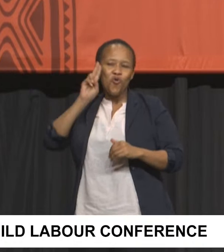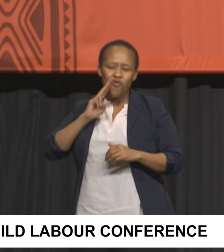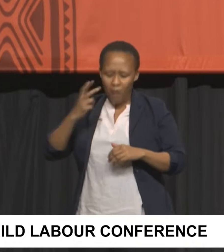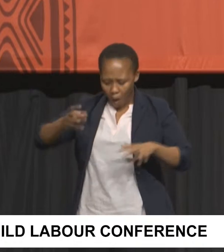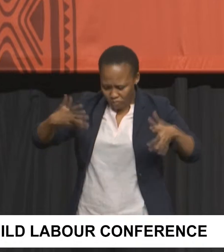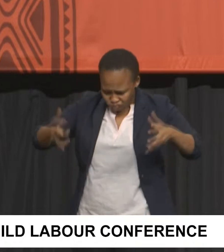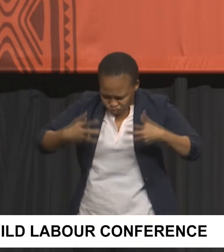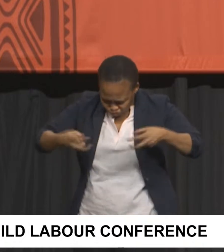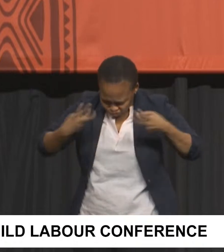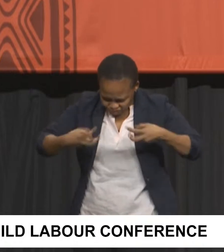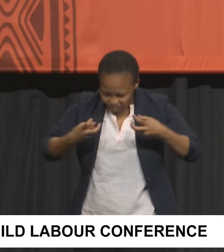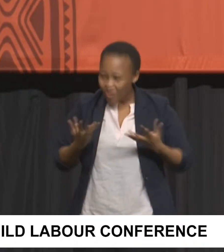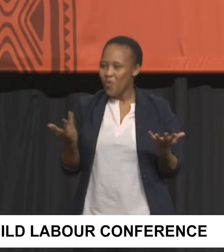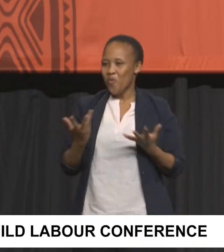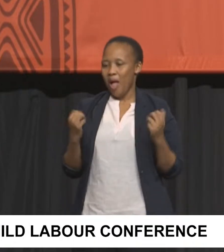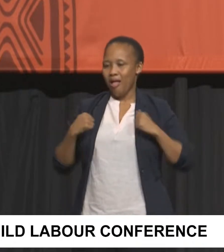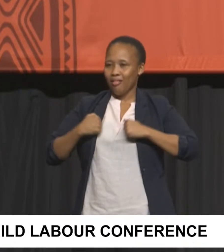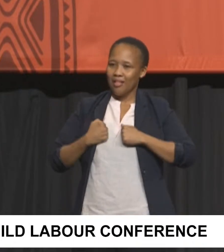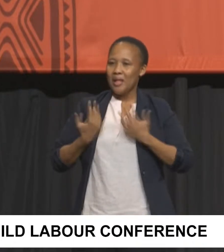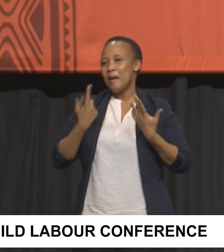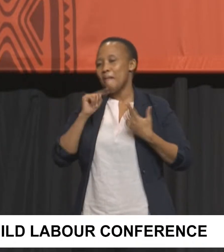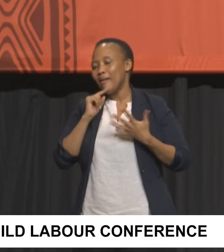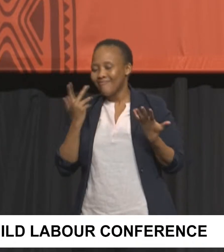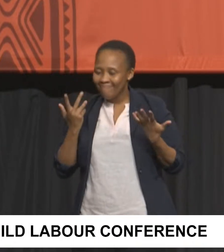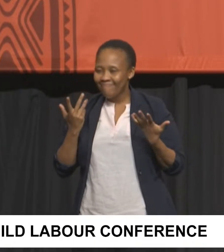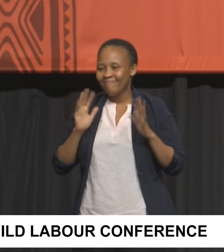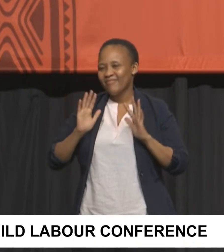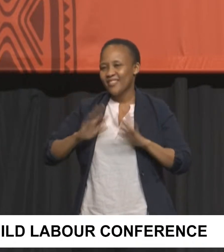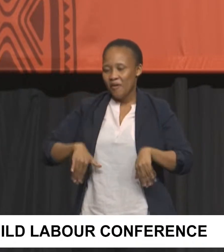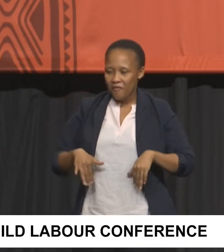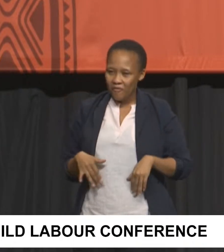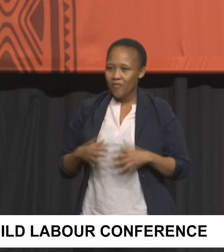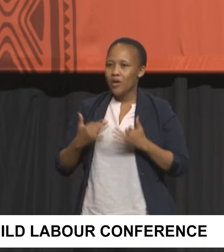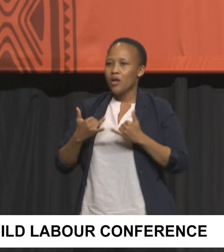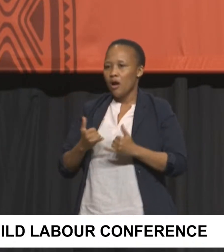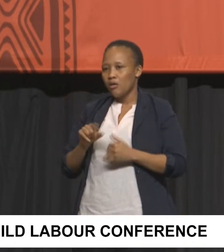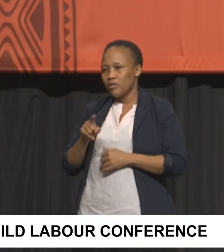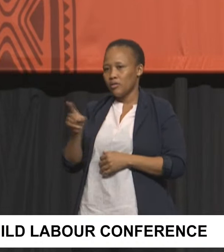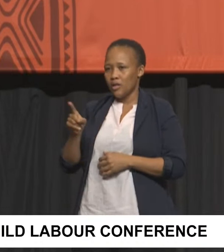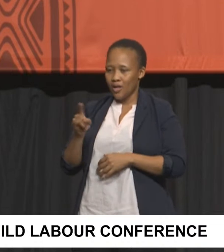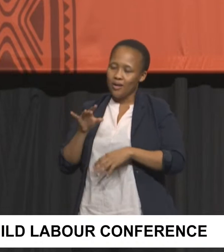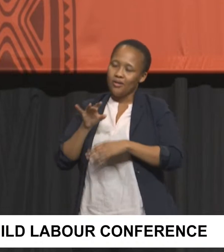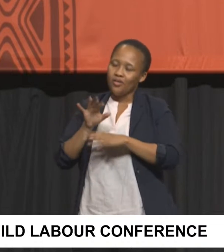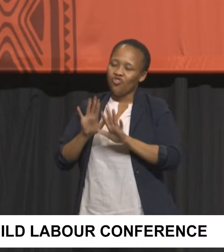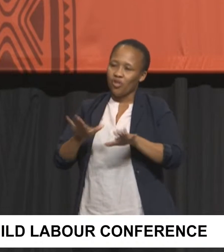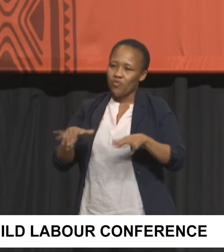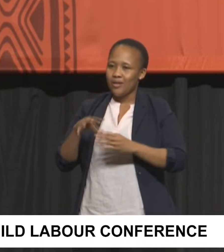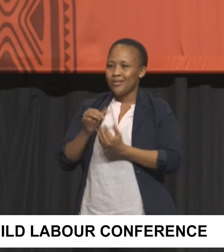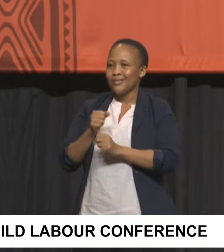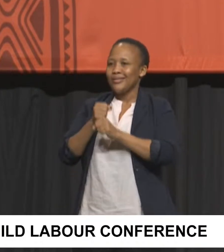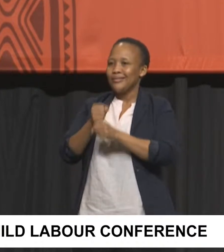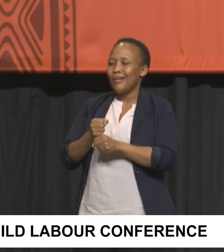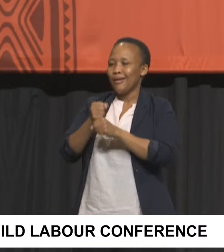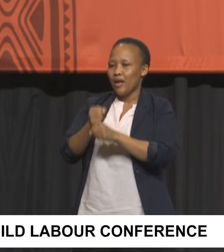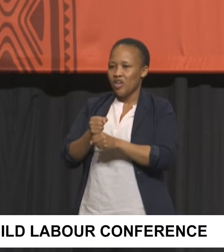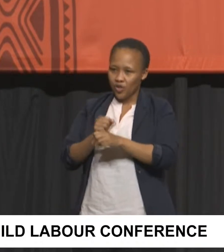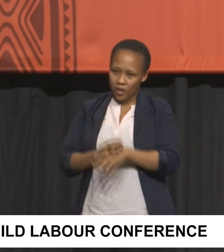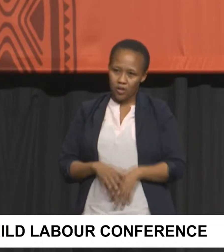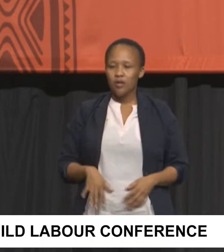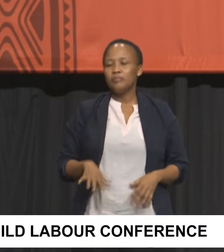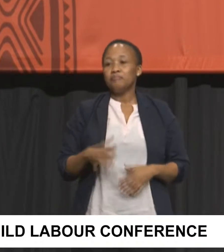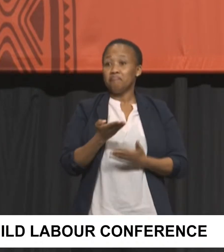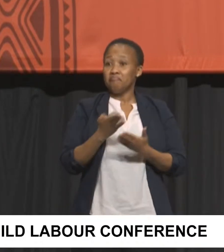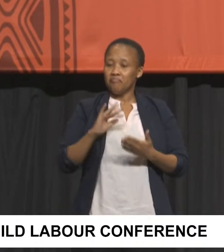is acceptable dress code as part of the Children and Young People's Delegation. Ladies and gentlemen, compatriots, as you know, this